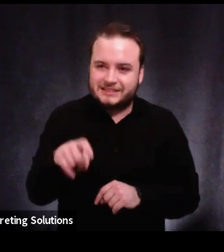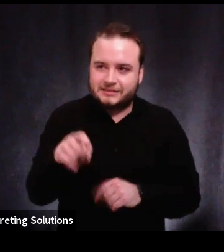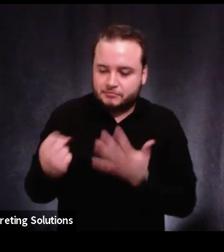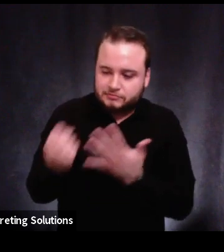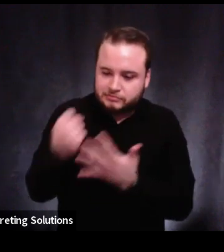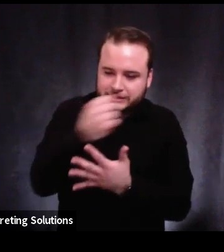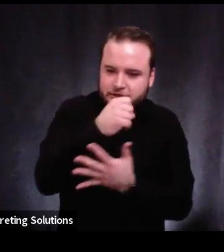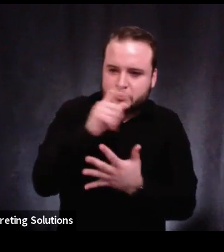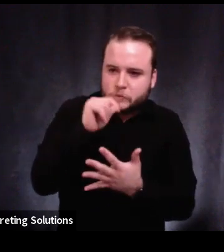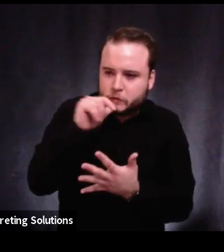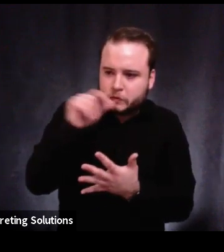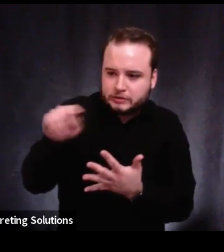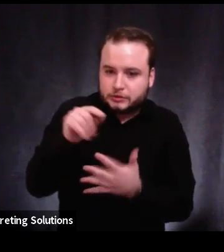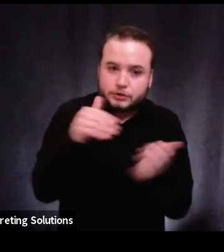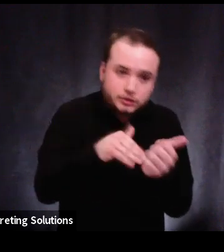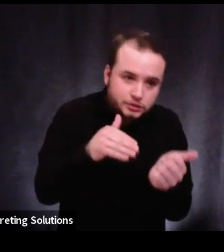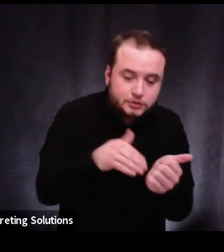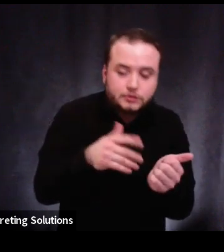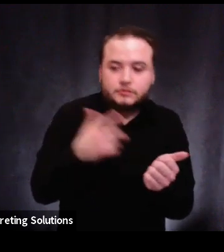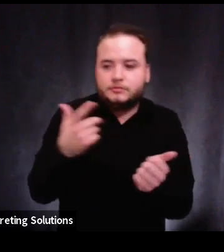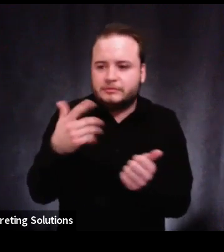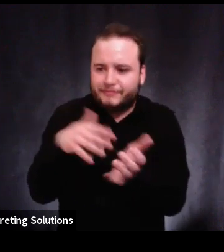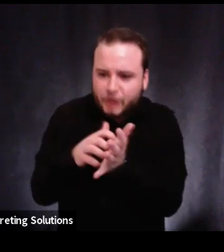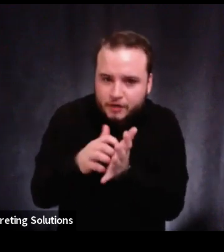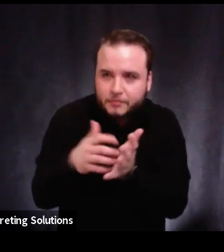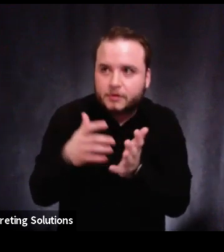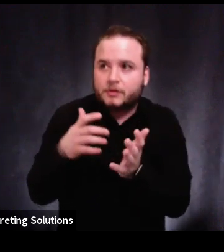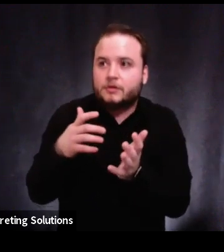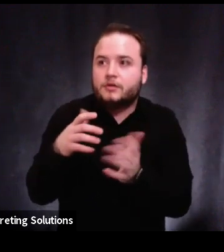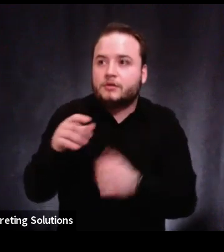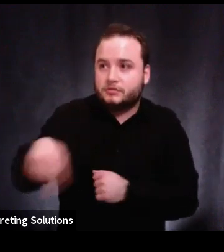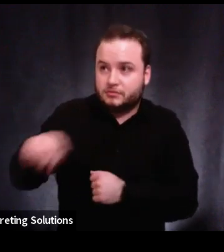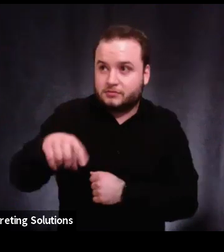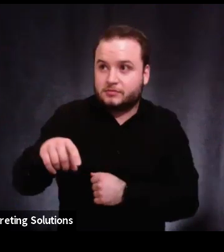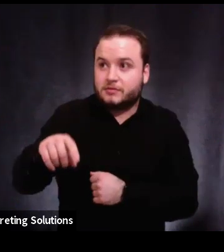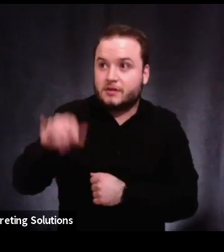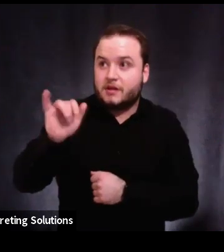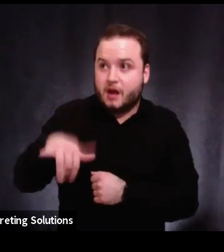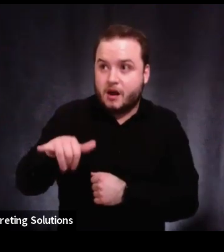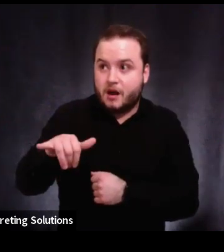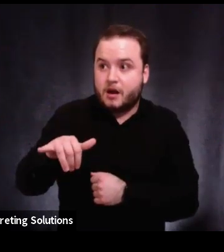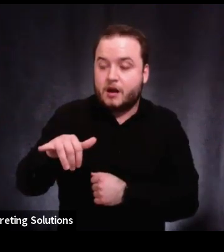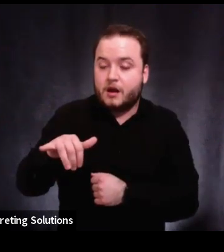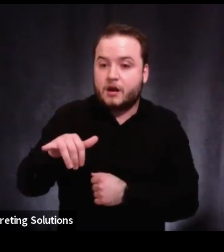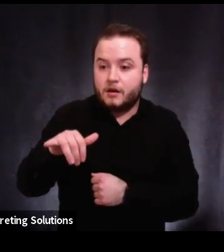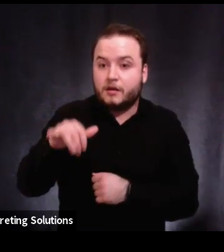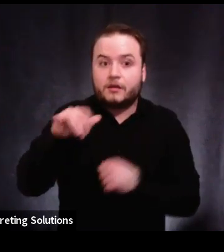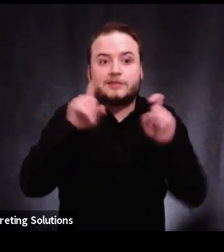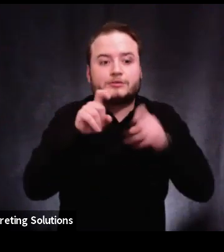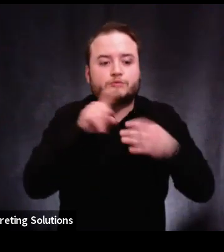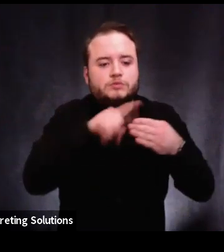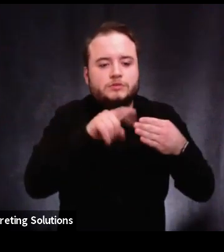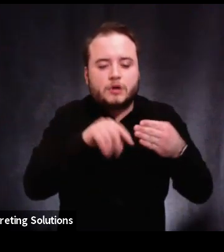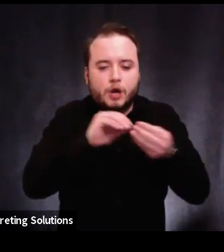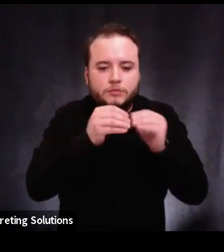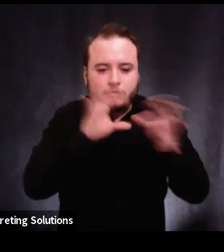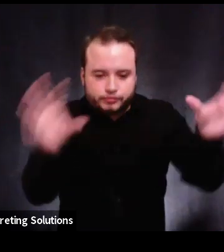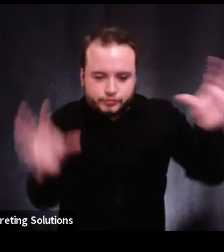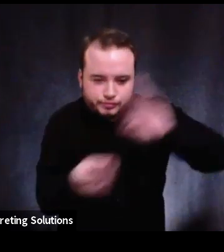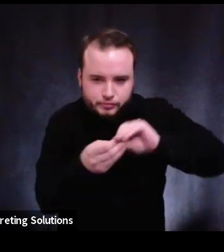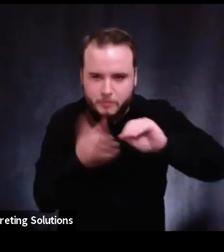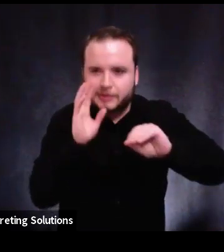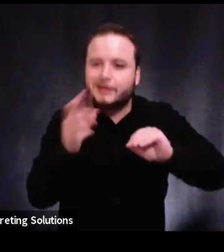having test results would make a difference in their care. And so hence the prioritization with our